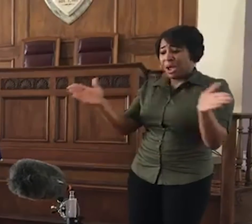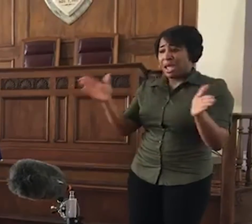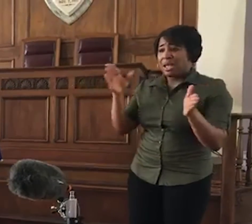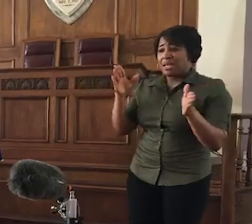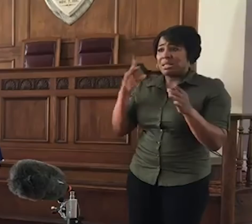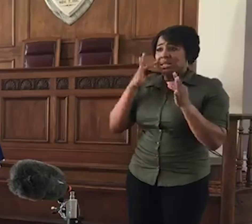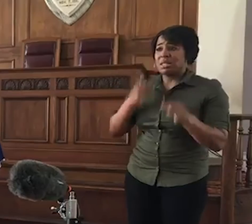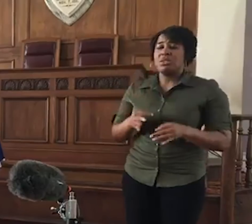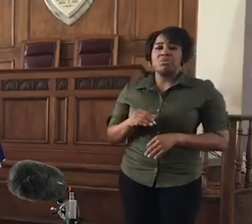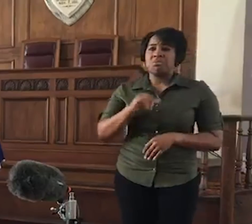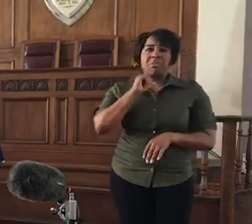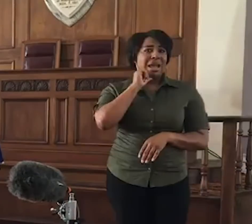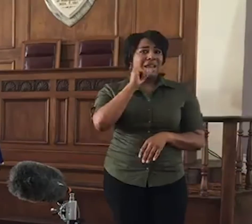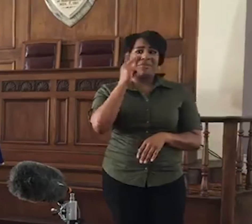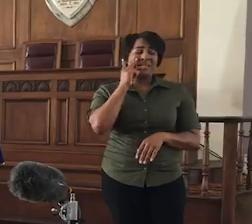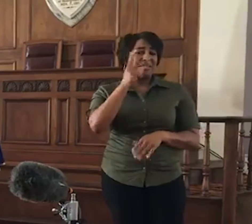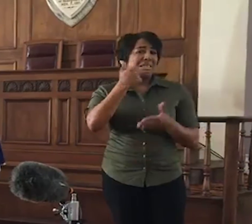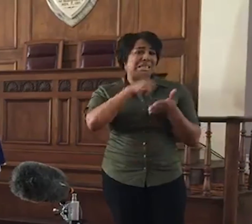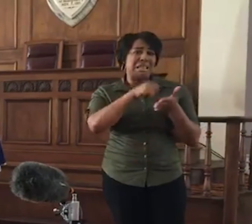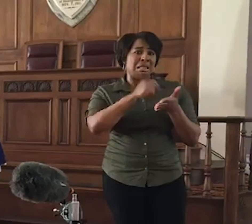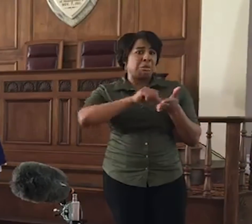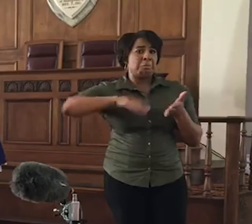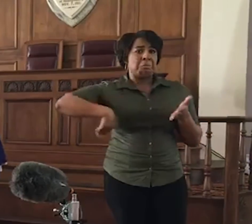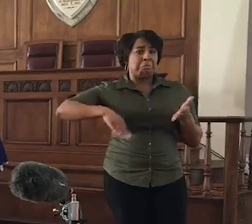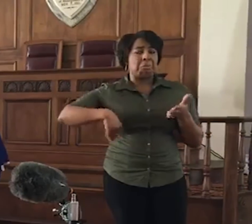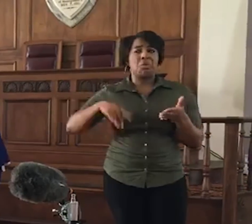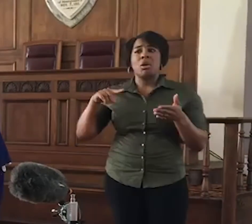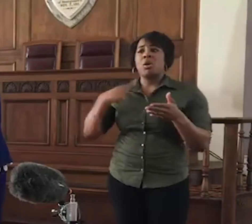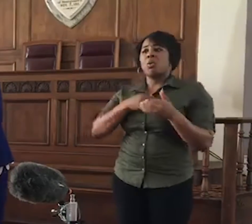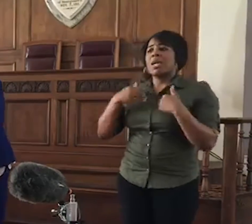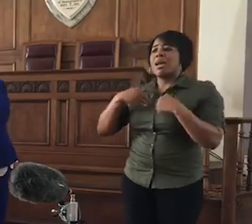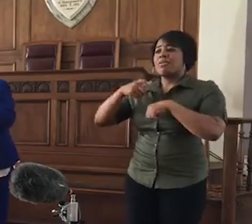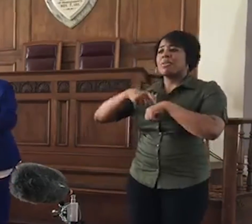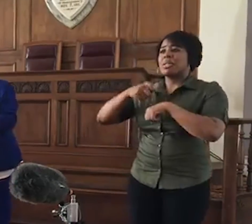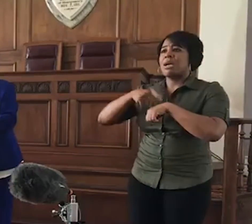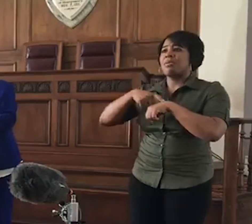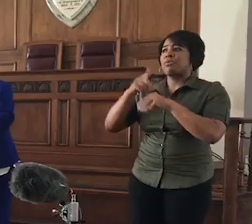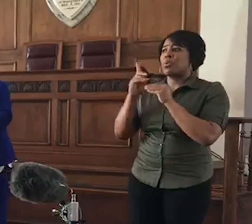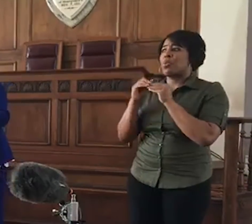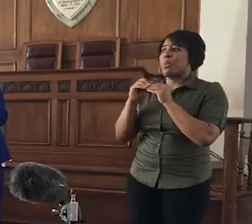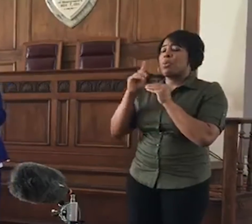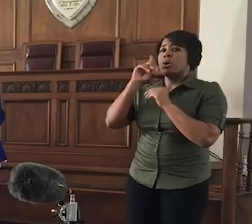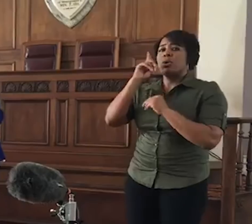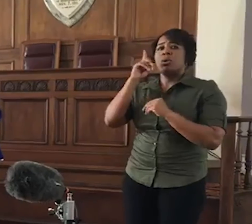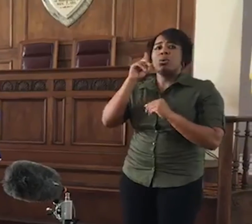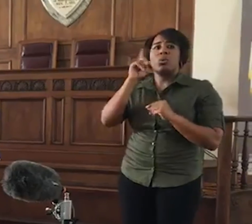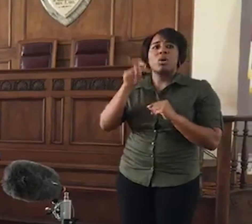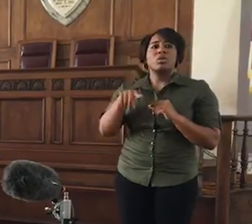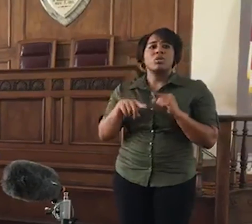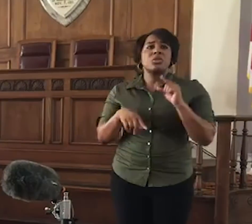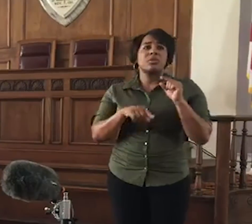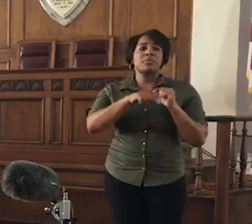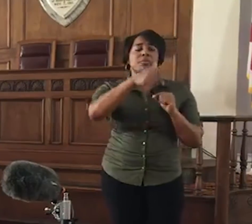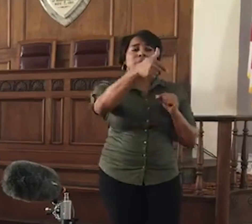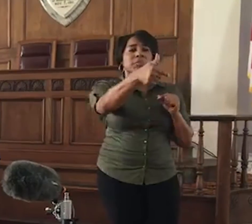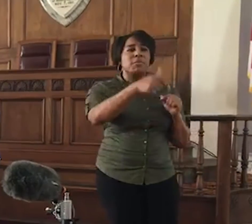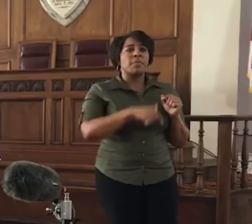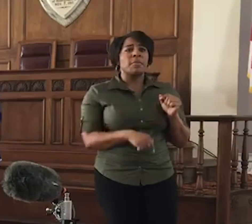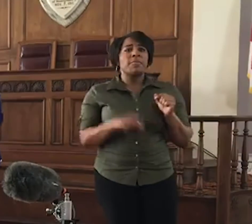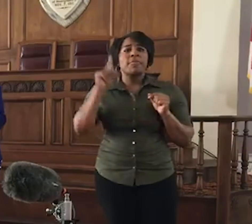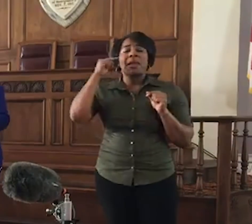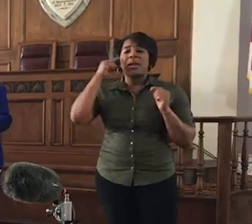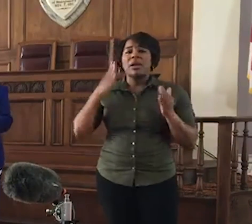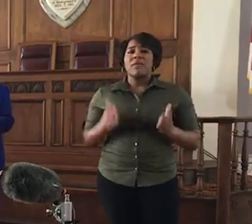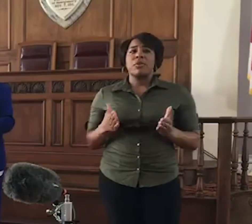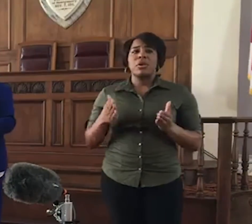yet. All right, and we've got time for one final question. Anyone's got one? Michelle? Governor, if